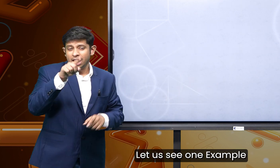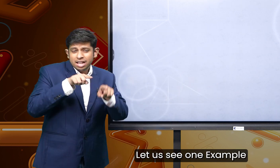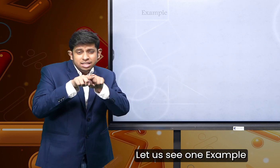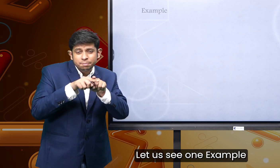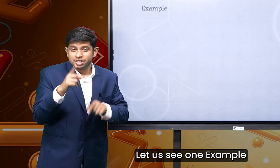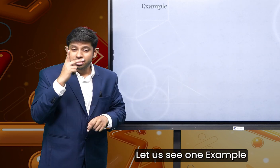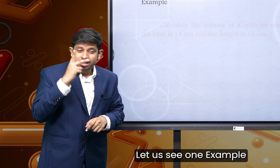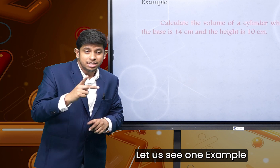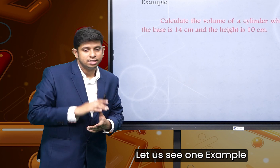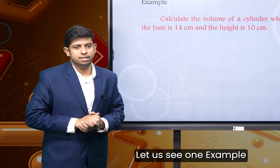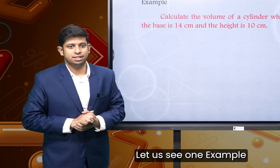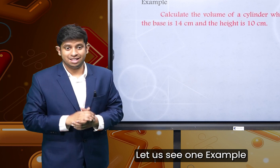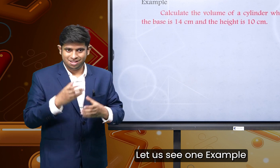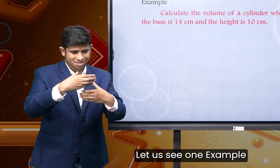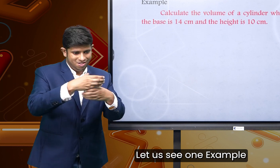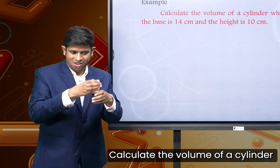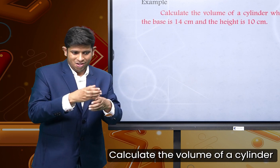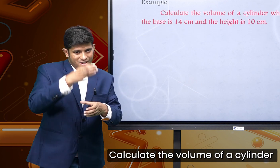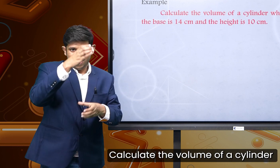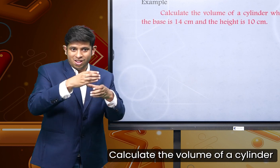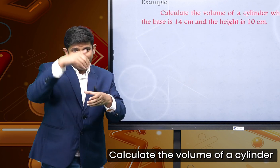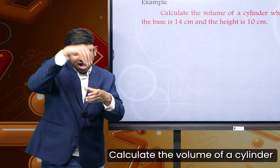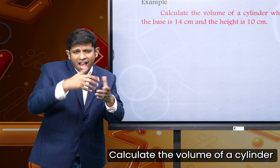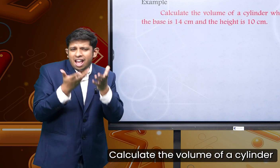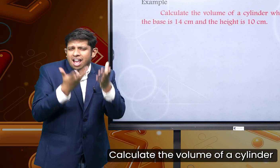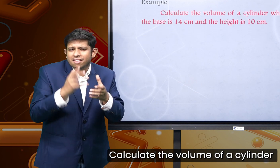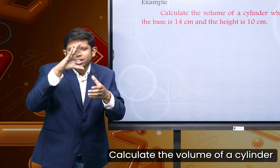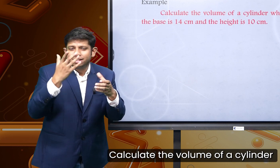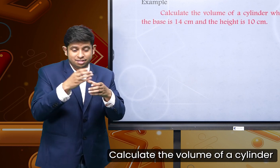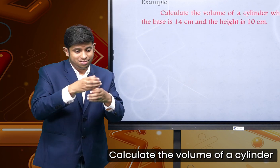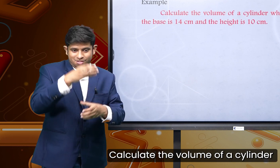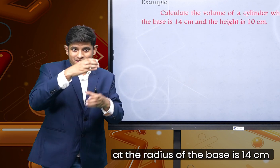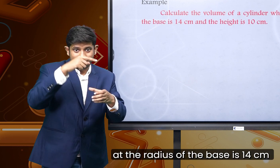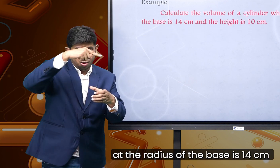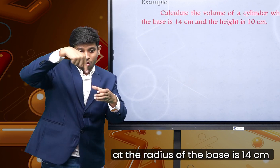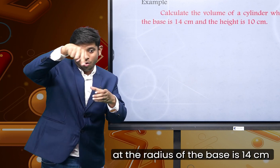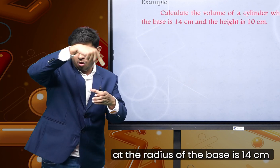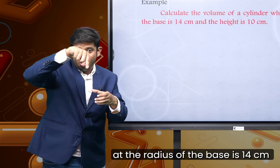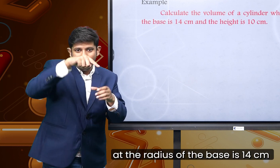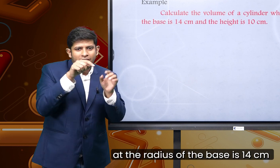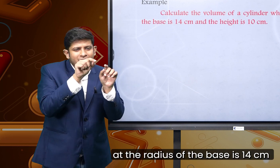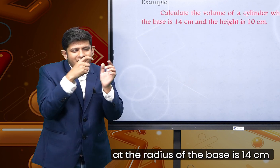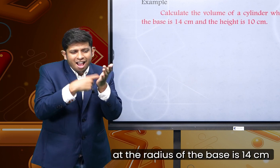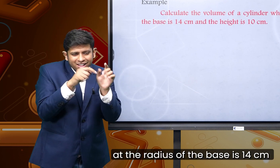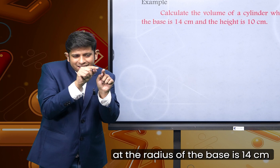Let us see one example. Calculate the volume of a cylinder where the radius of the base is 14